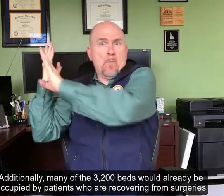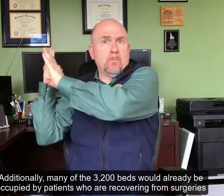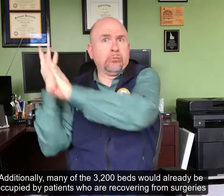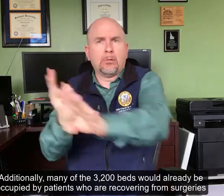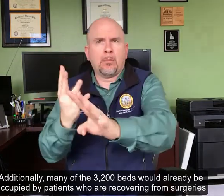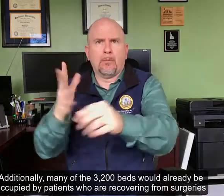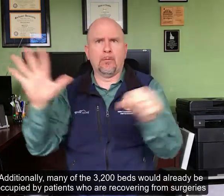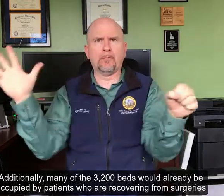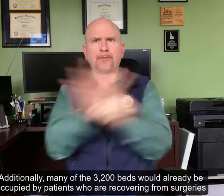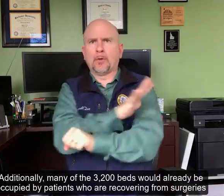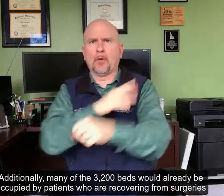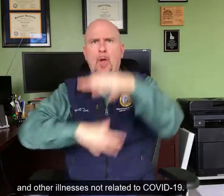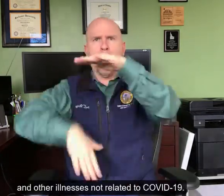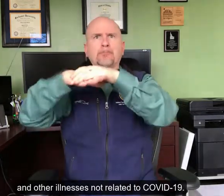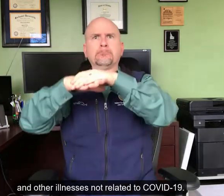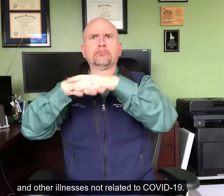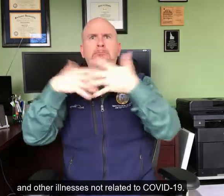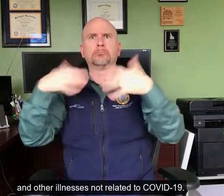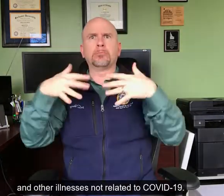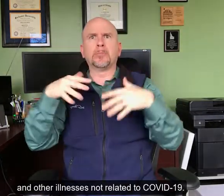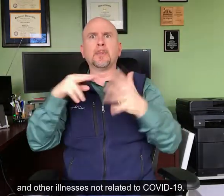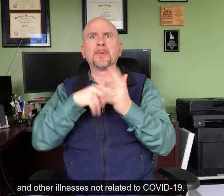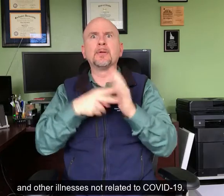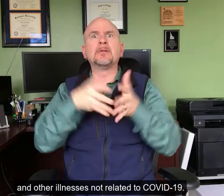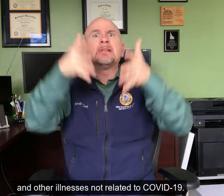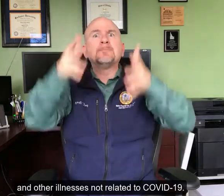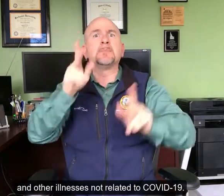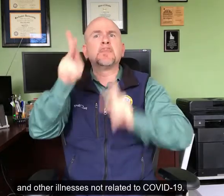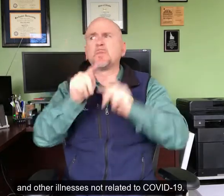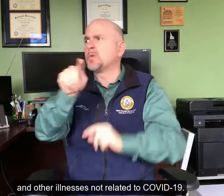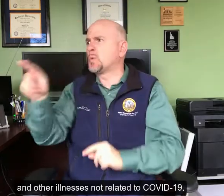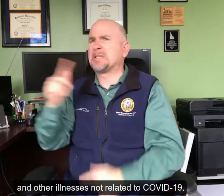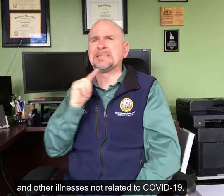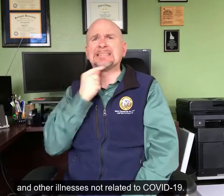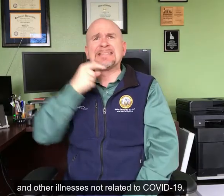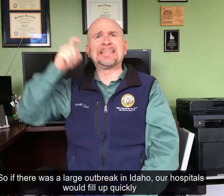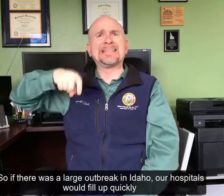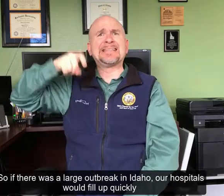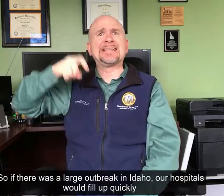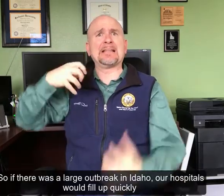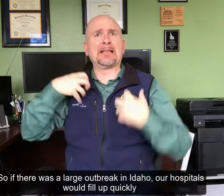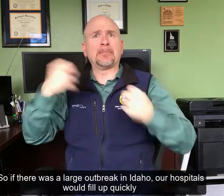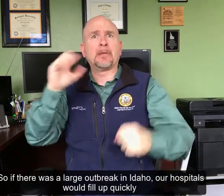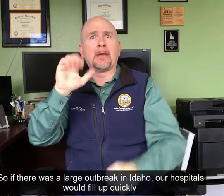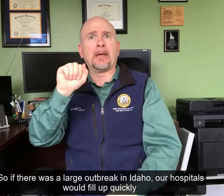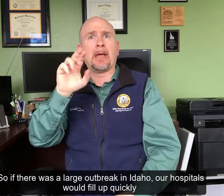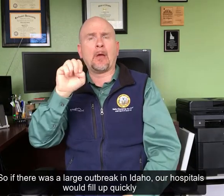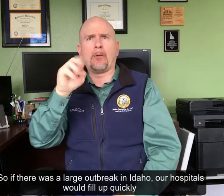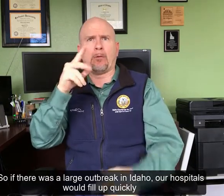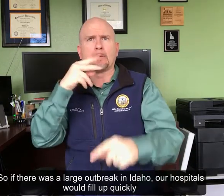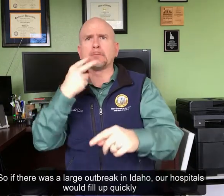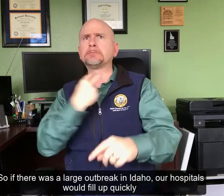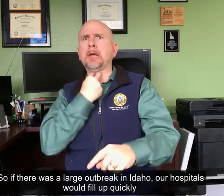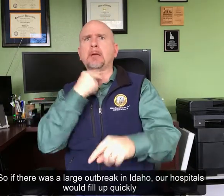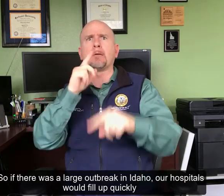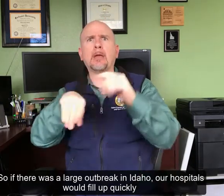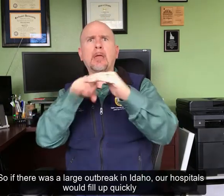from surgeries and other illnesses not related to COVID-19. So if there was a large outbreak in Idaho, our hospitals would fill